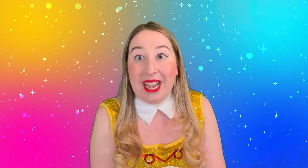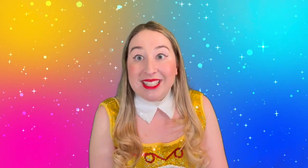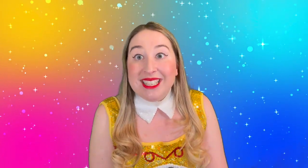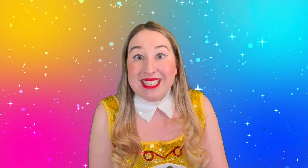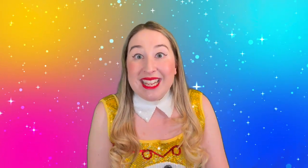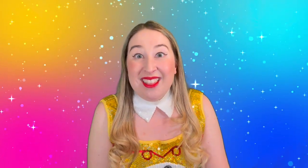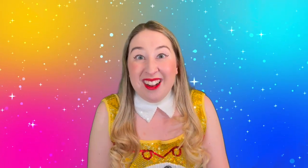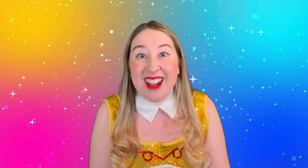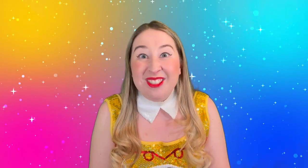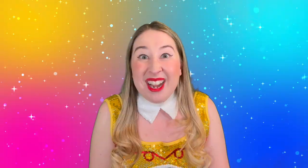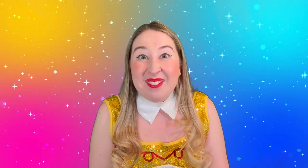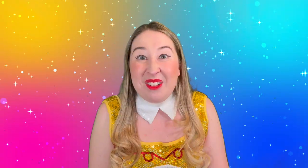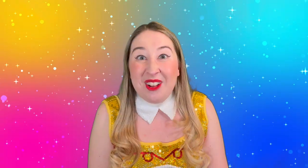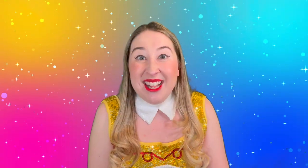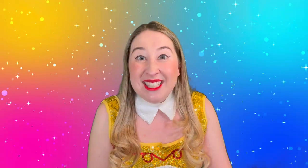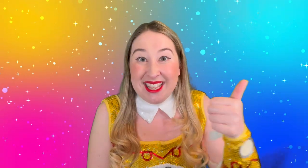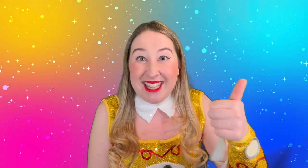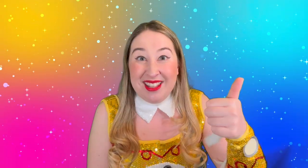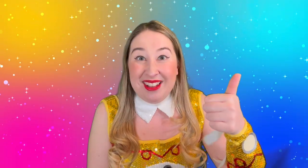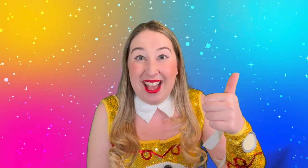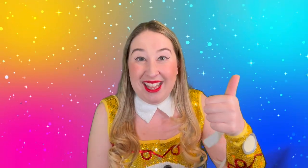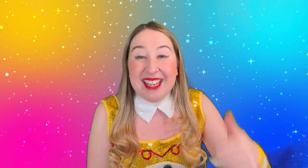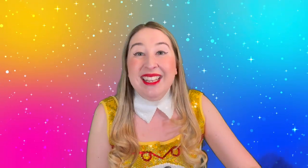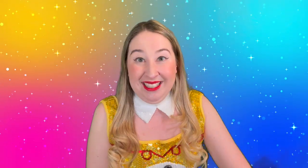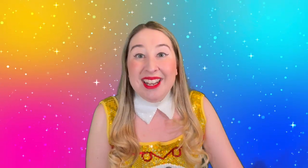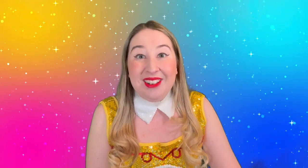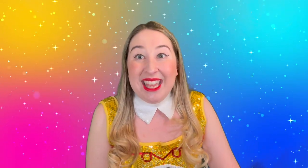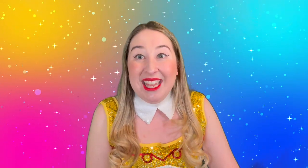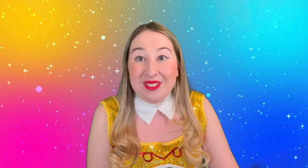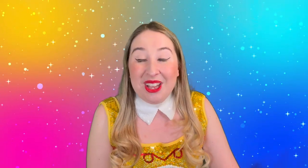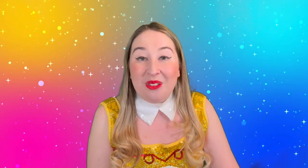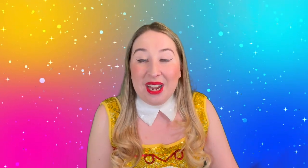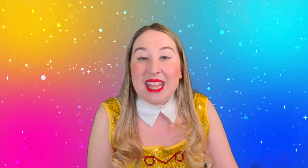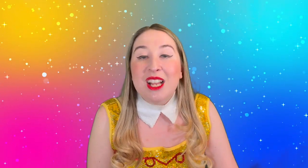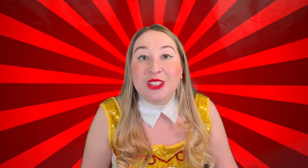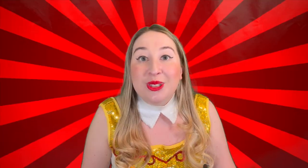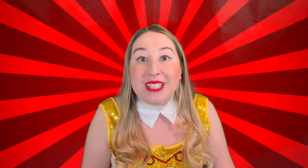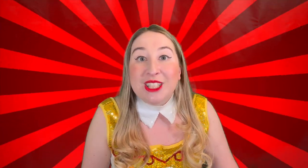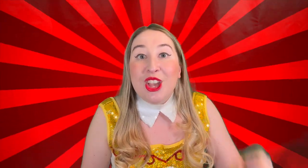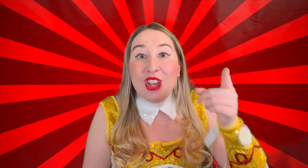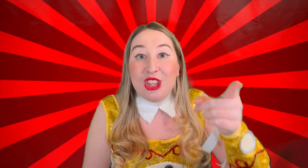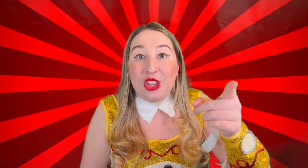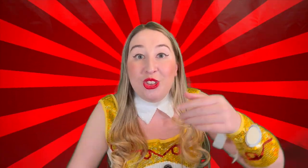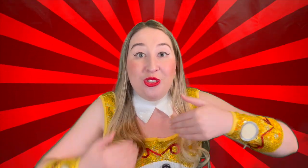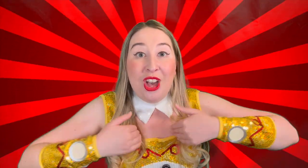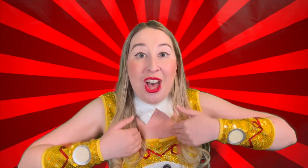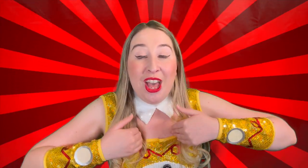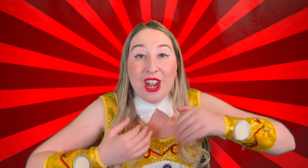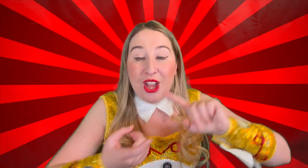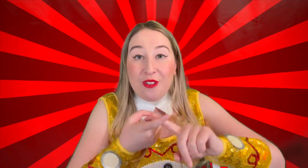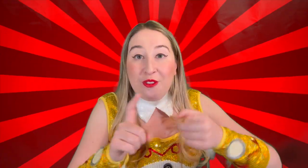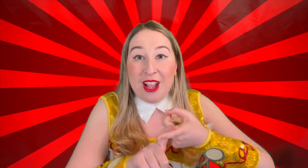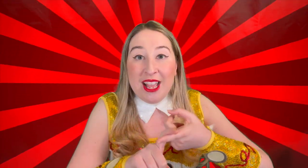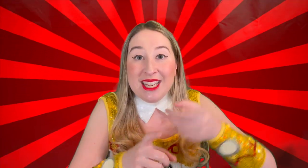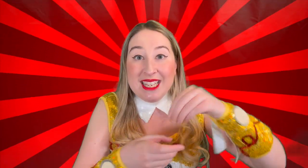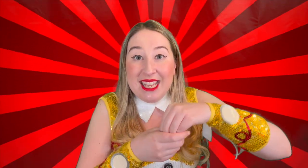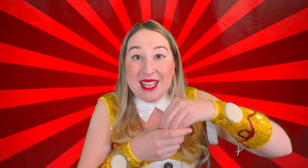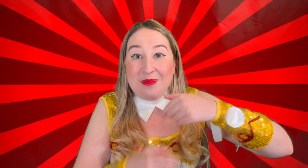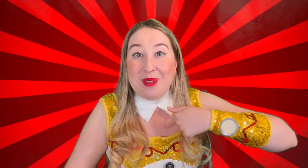section together. Are you ready, my friends? I think you got it. Okay, here we go. Ready? So it says, you've got a friend in